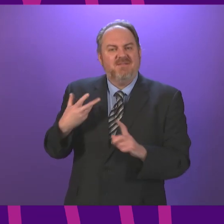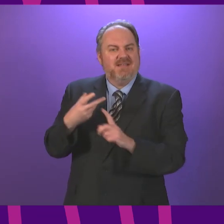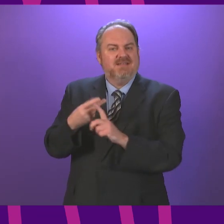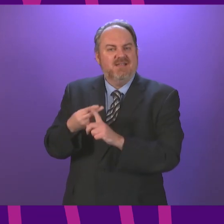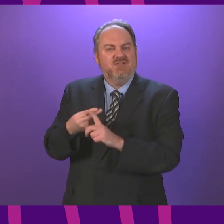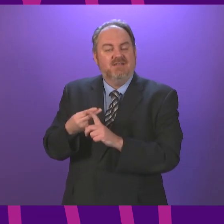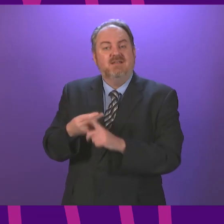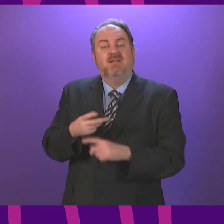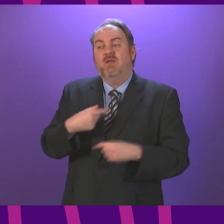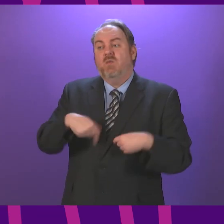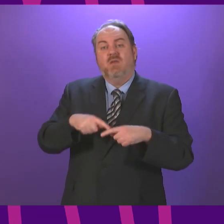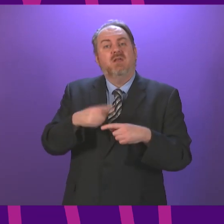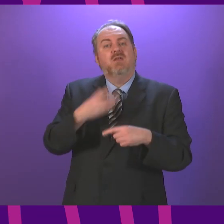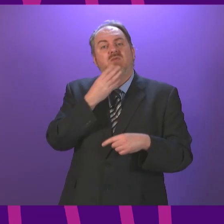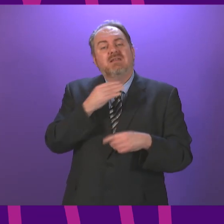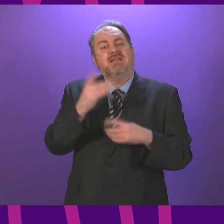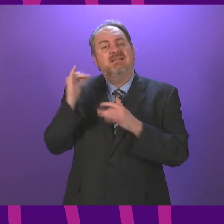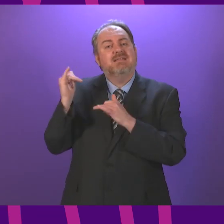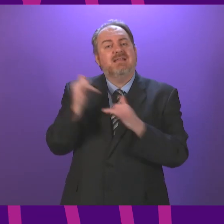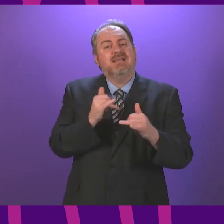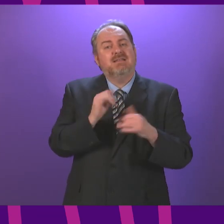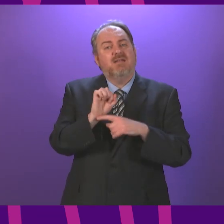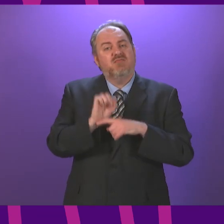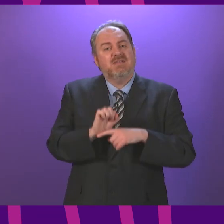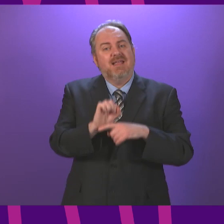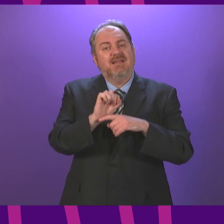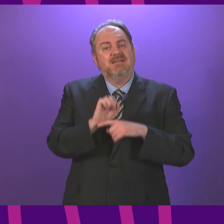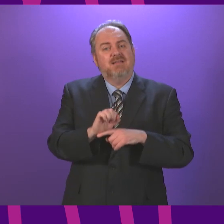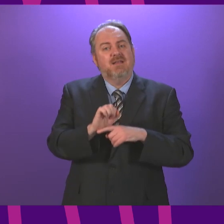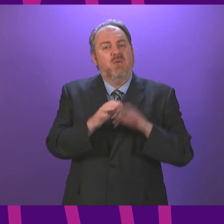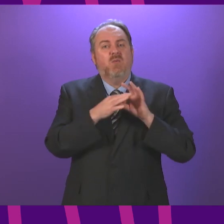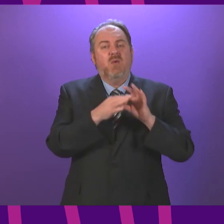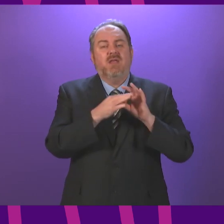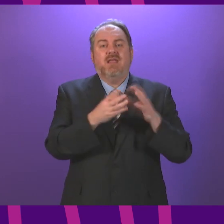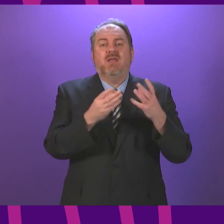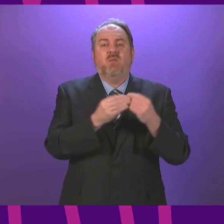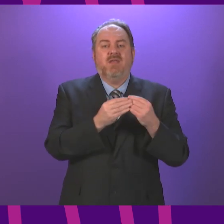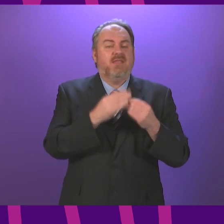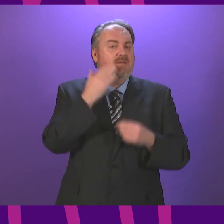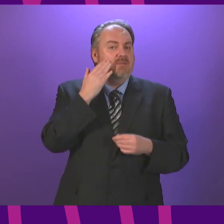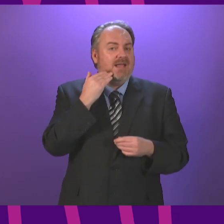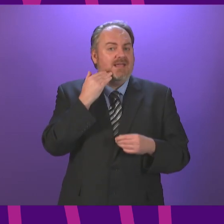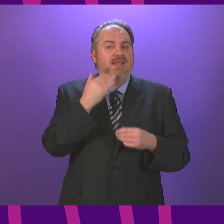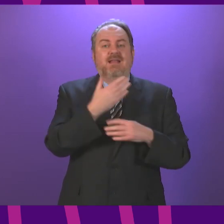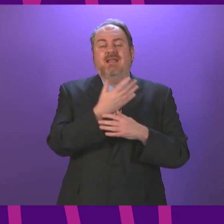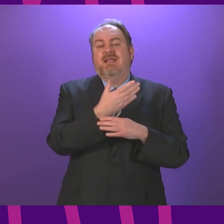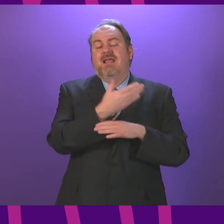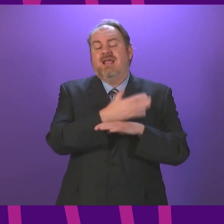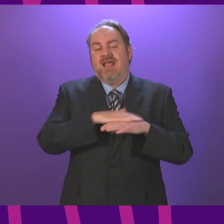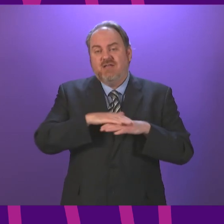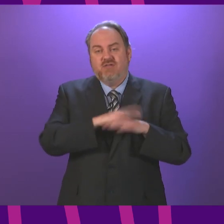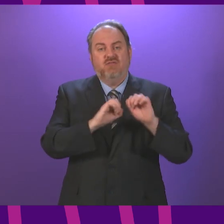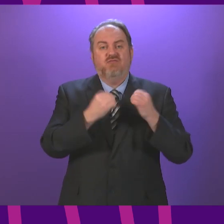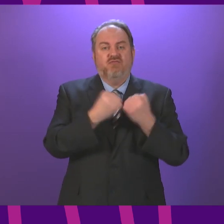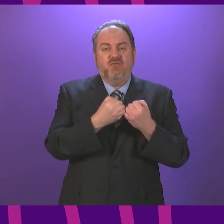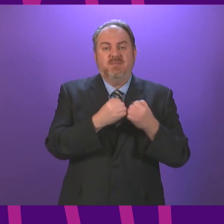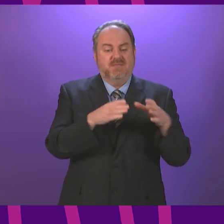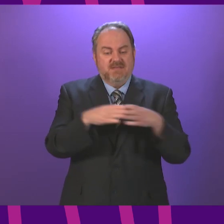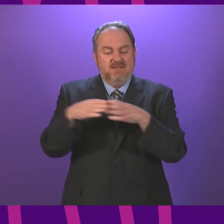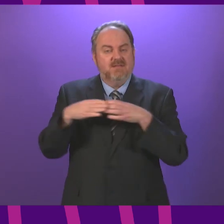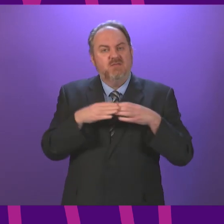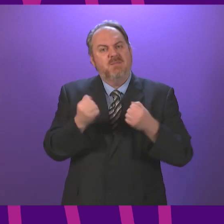Protect, the work of organisations supporting minority ethnic groups, such as Bemis, is essential to ensure vaccine information is accessible and culturally